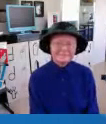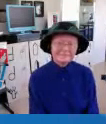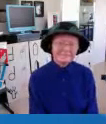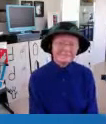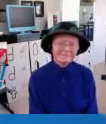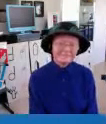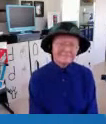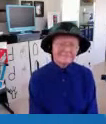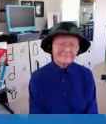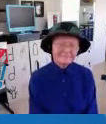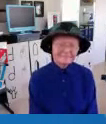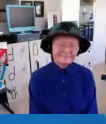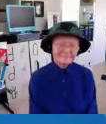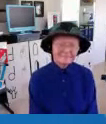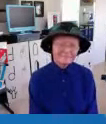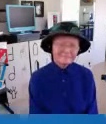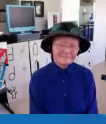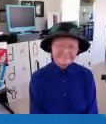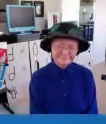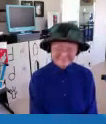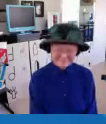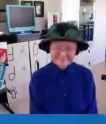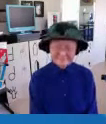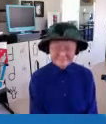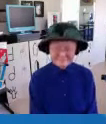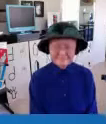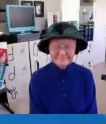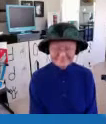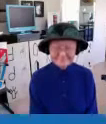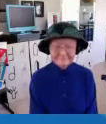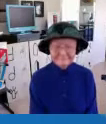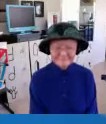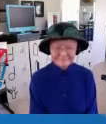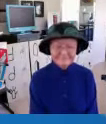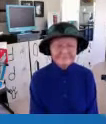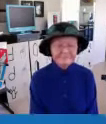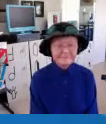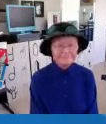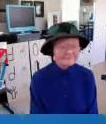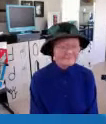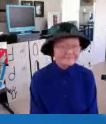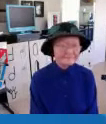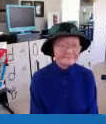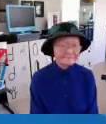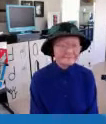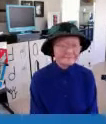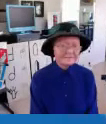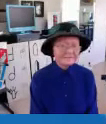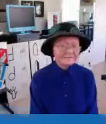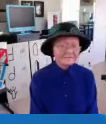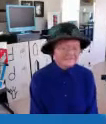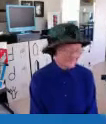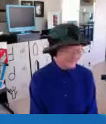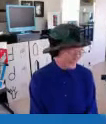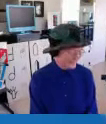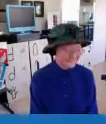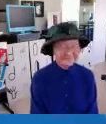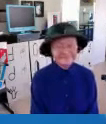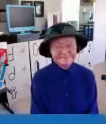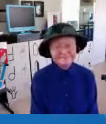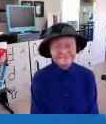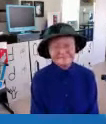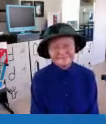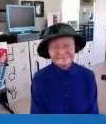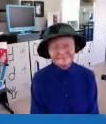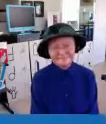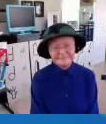have the money to do 15. Now I wanted to show you some of the sign writing, just how it's interesting. Okay,